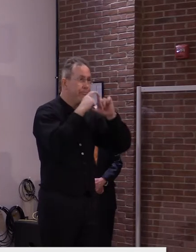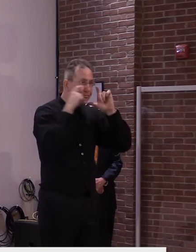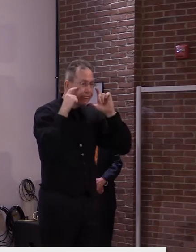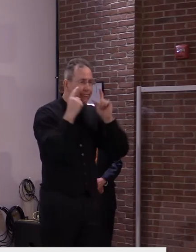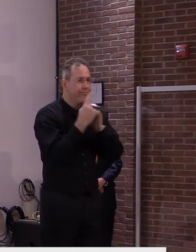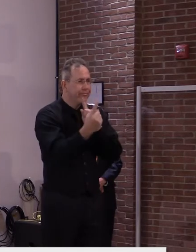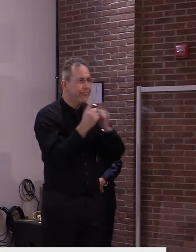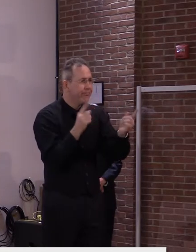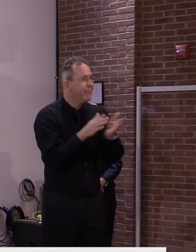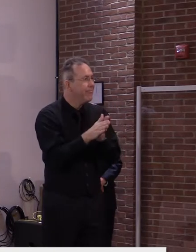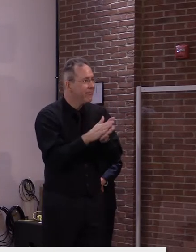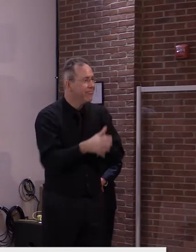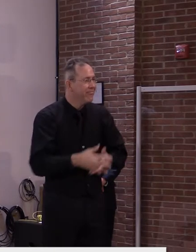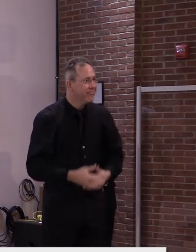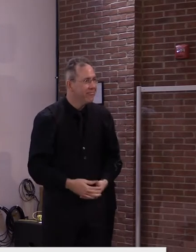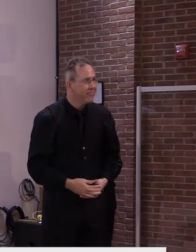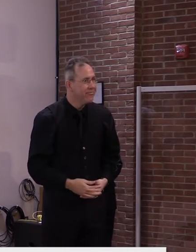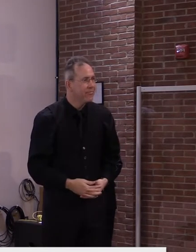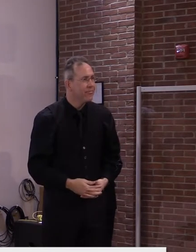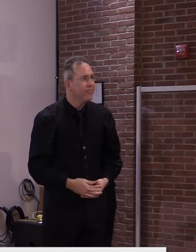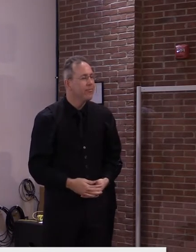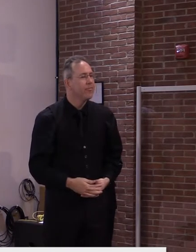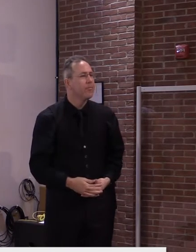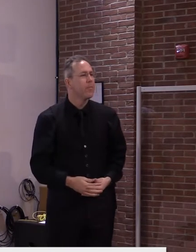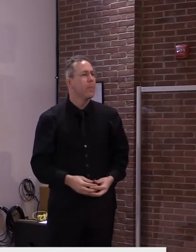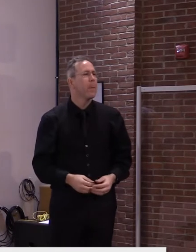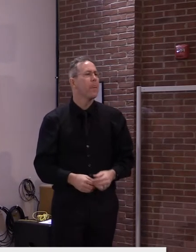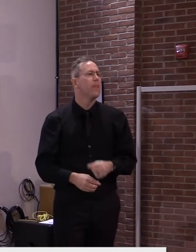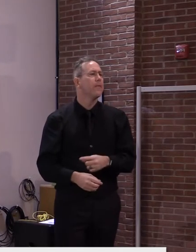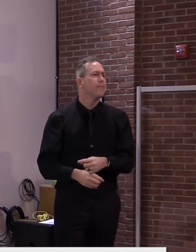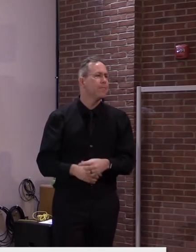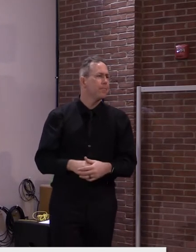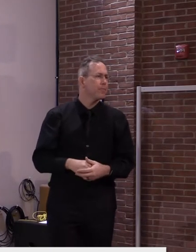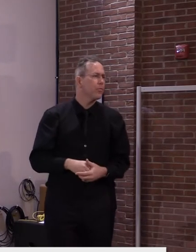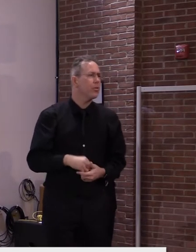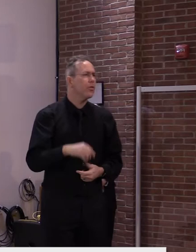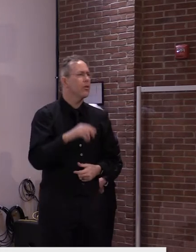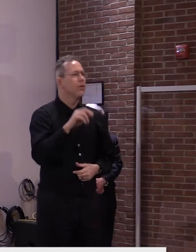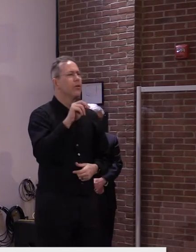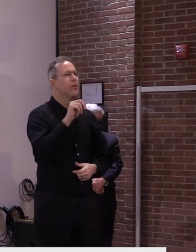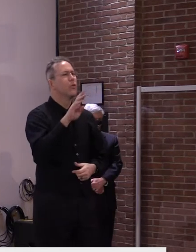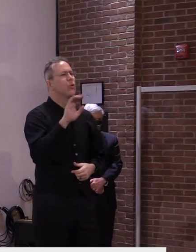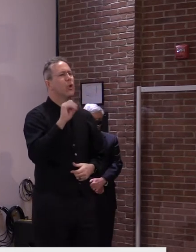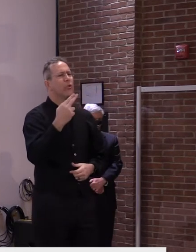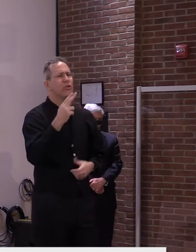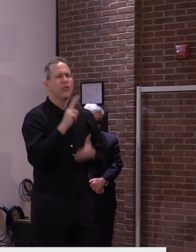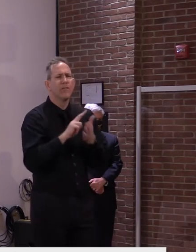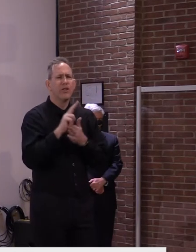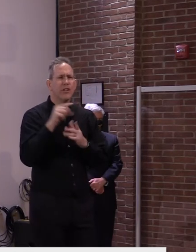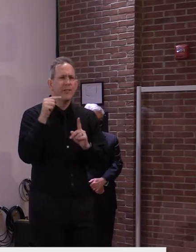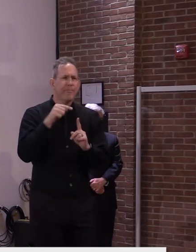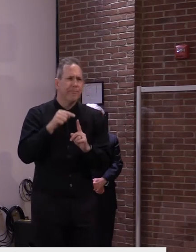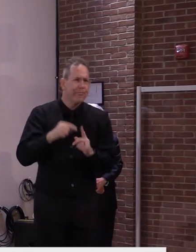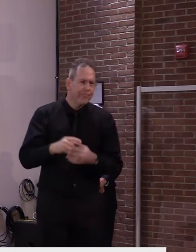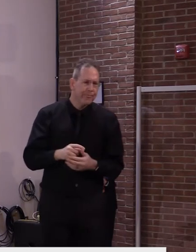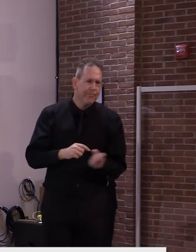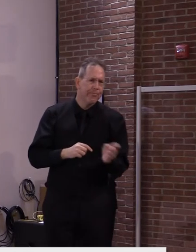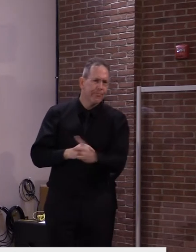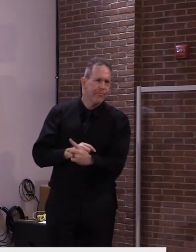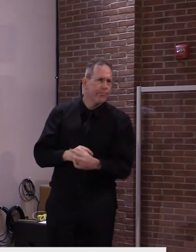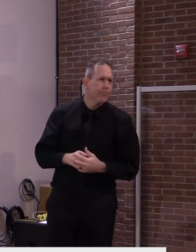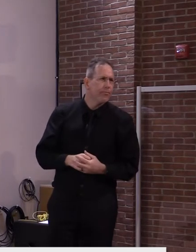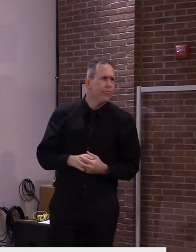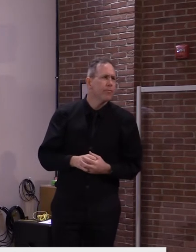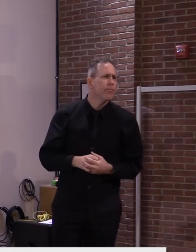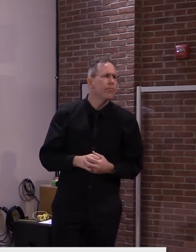Okay, and then in the Norwich cases, you said that the health department's working closely with North Norwich to refine